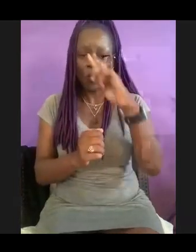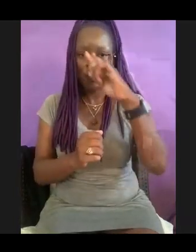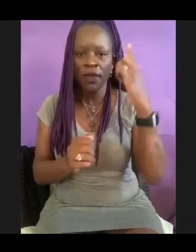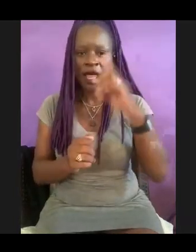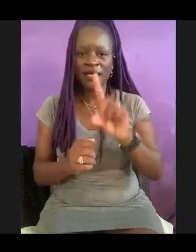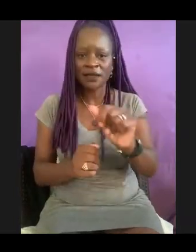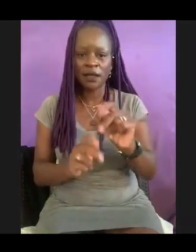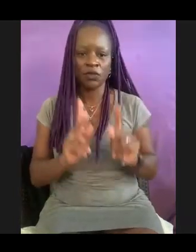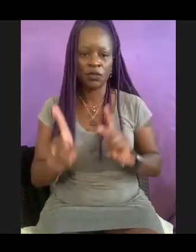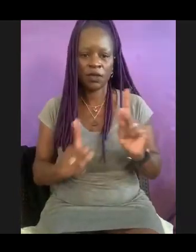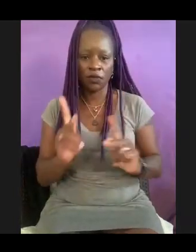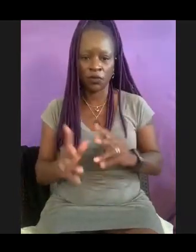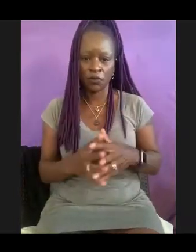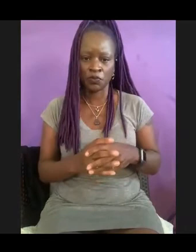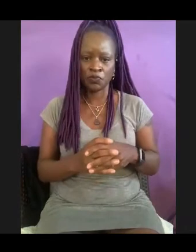people.